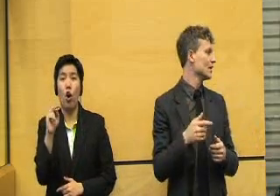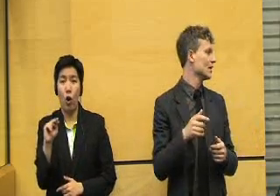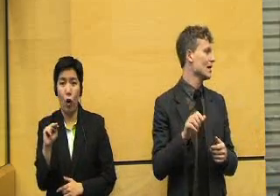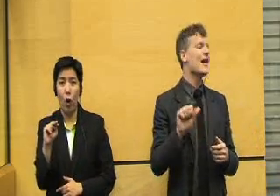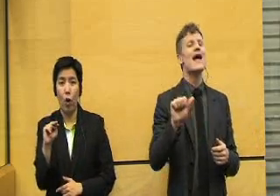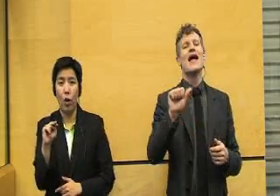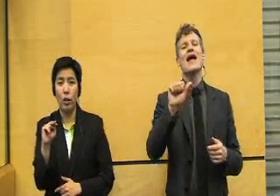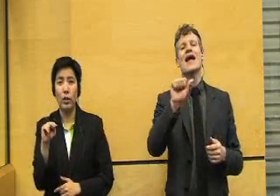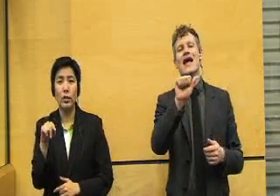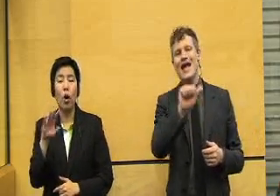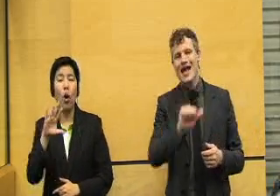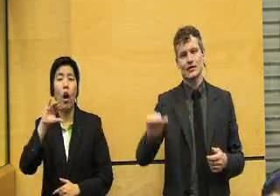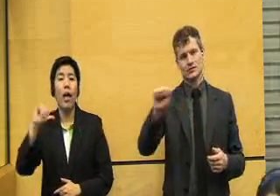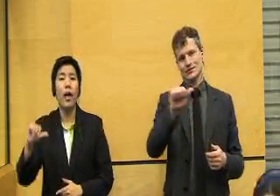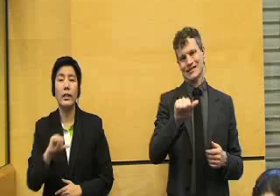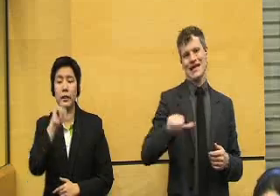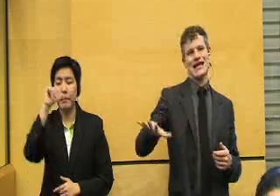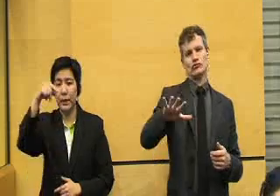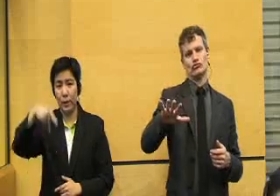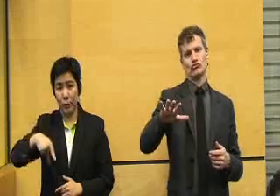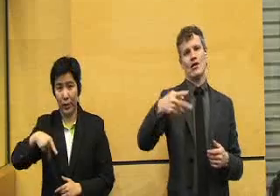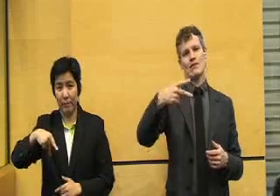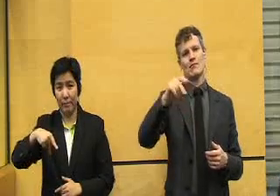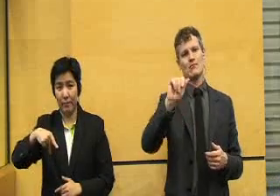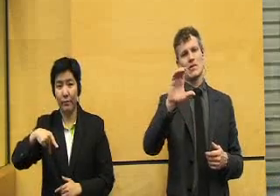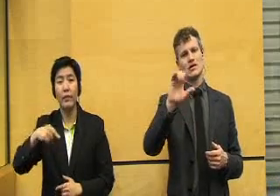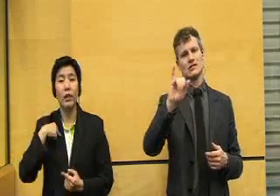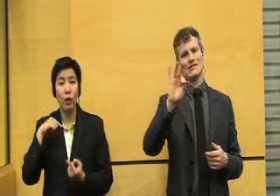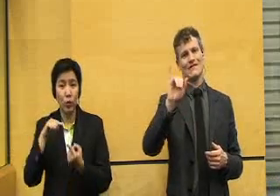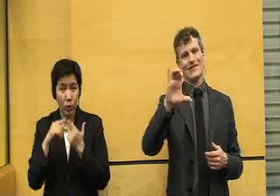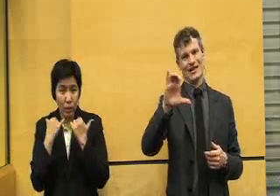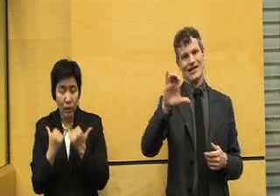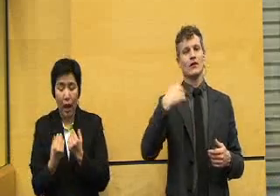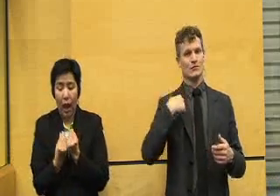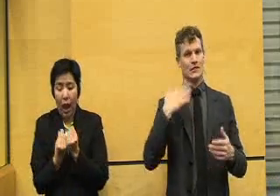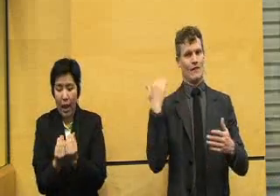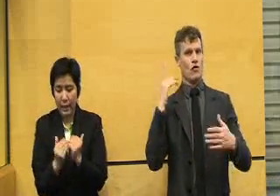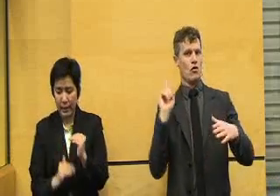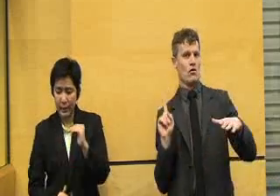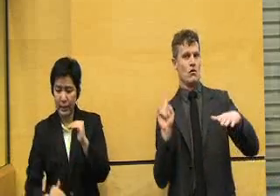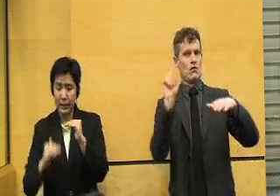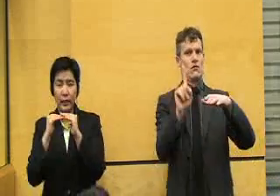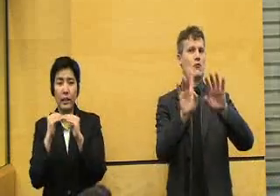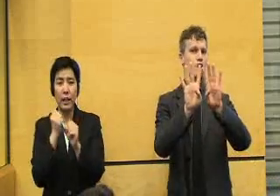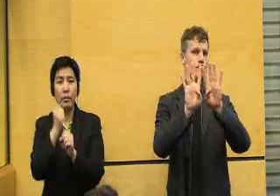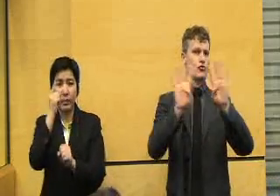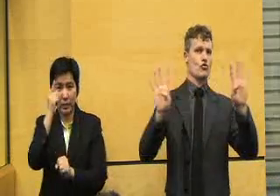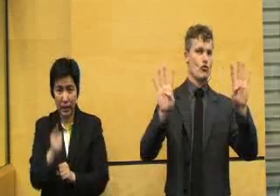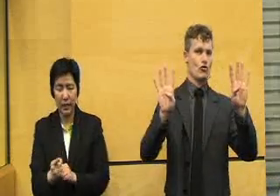clear. I know the State Party is also one of the strong partner